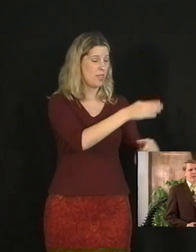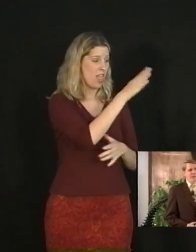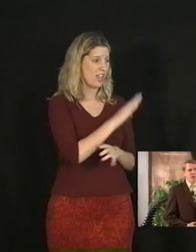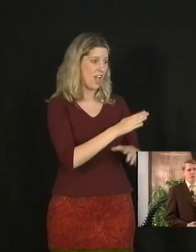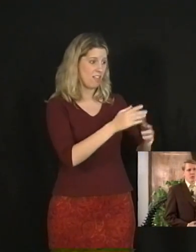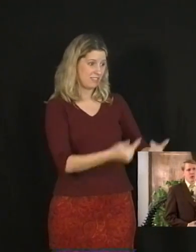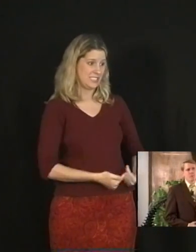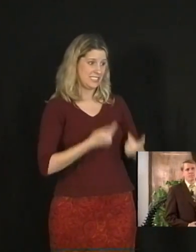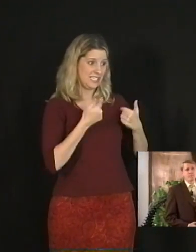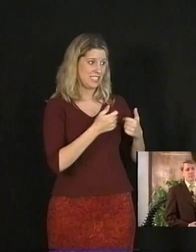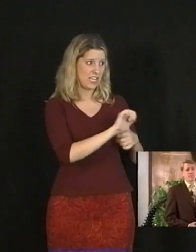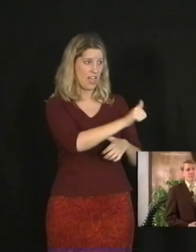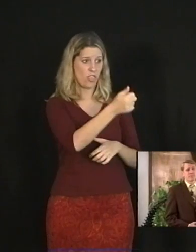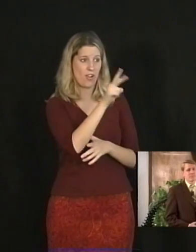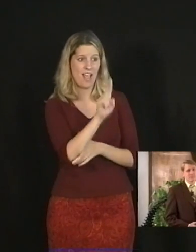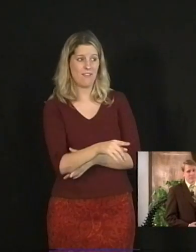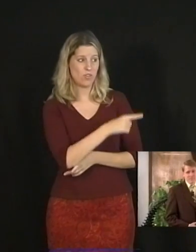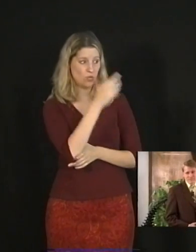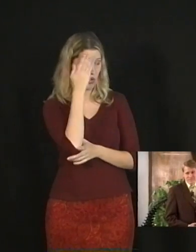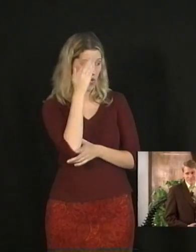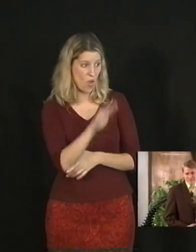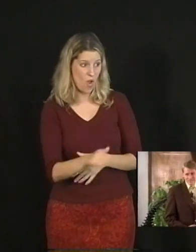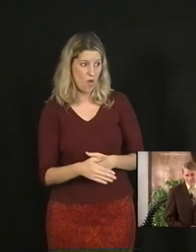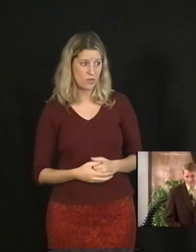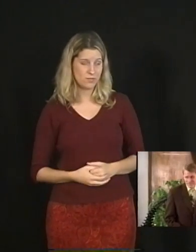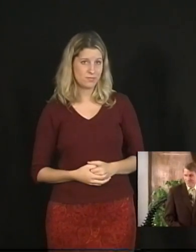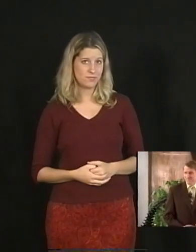in the other half you don't know?"